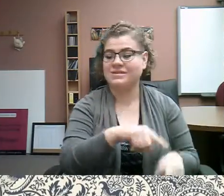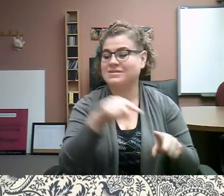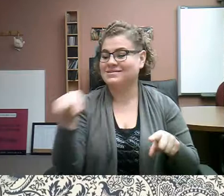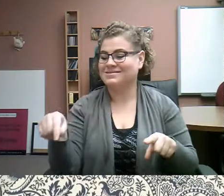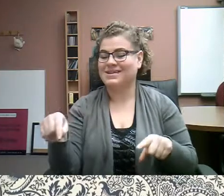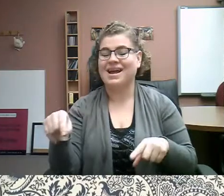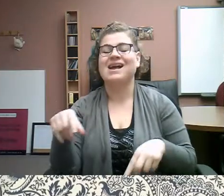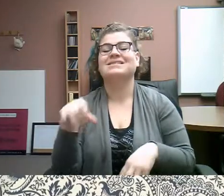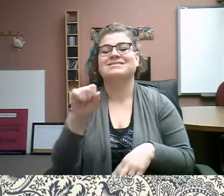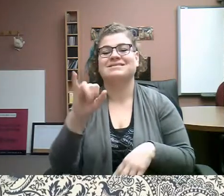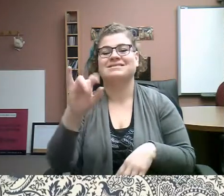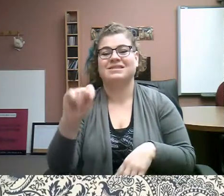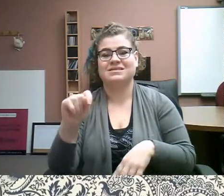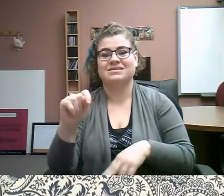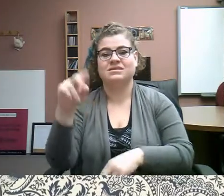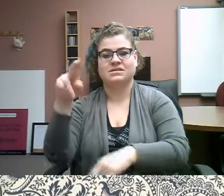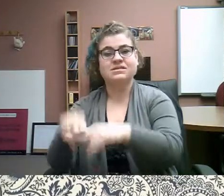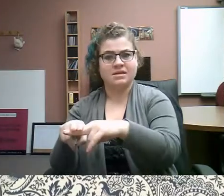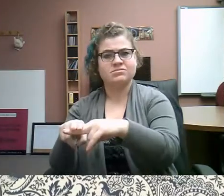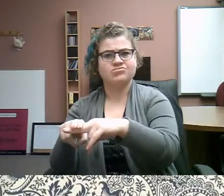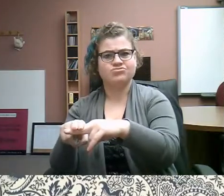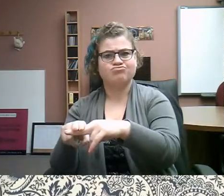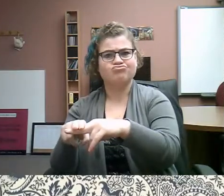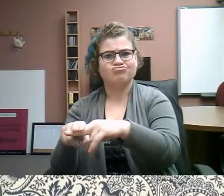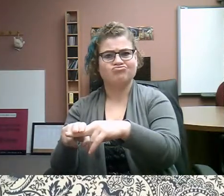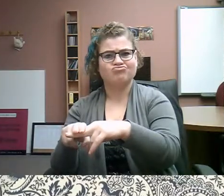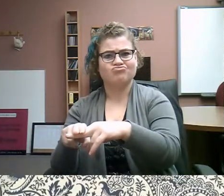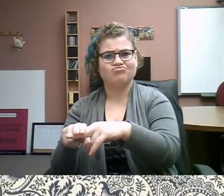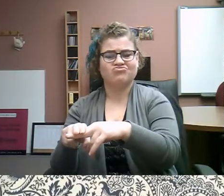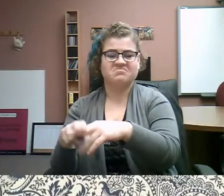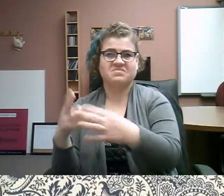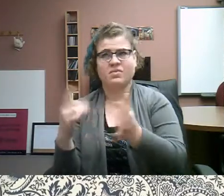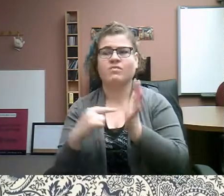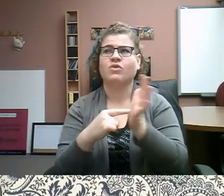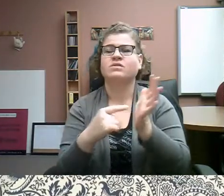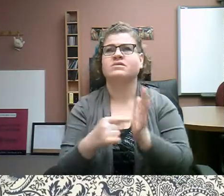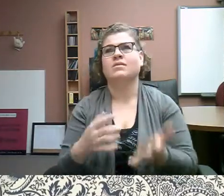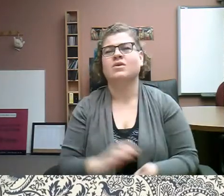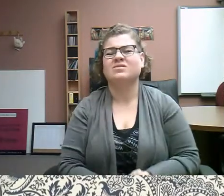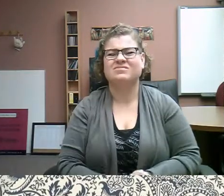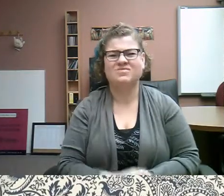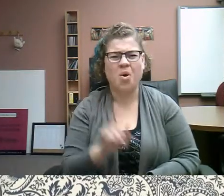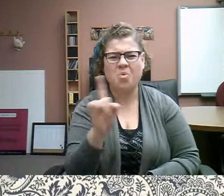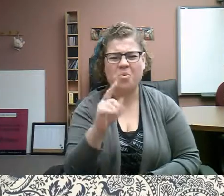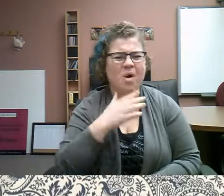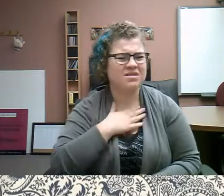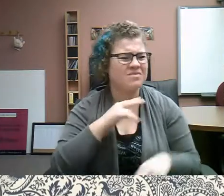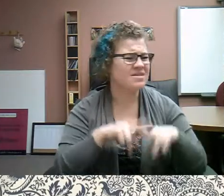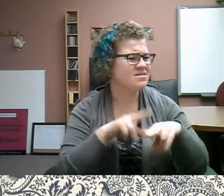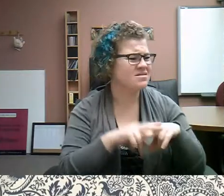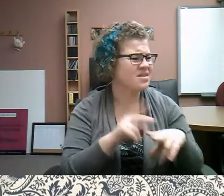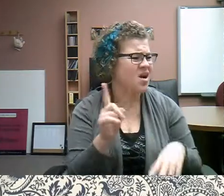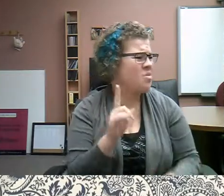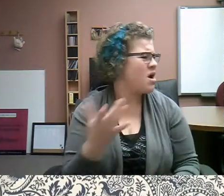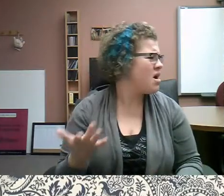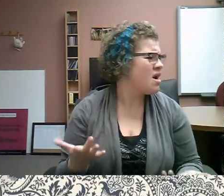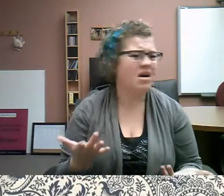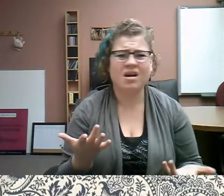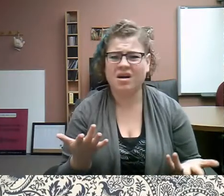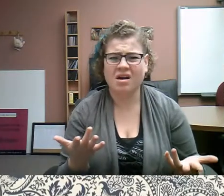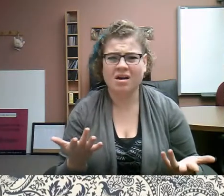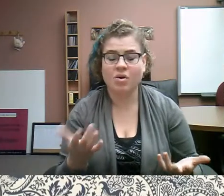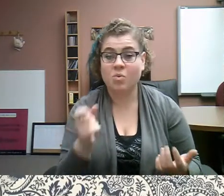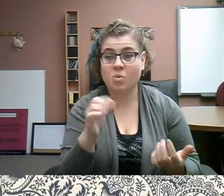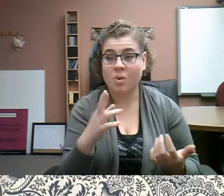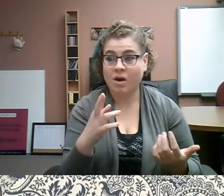means chair and sit. You would just probably sit once. So for example, I could